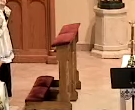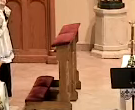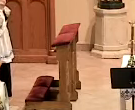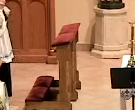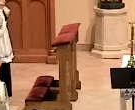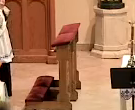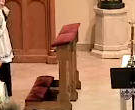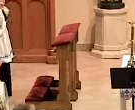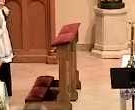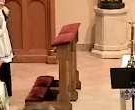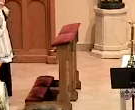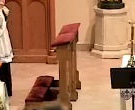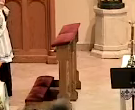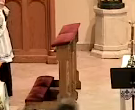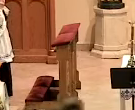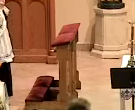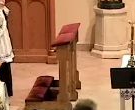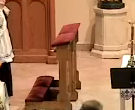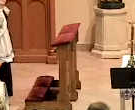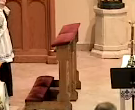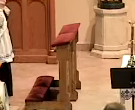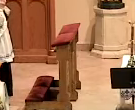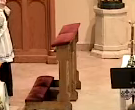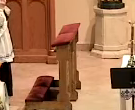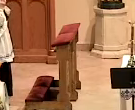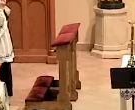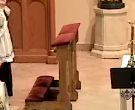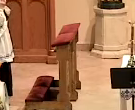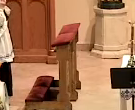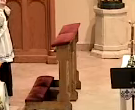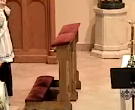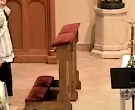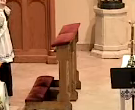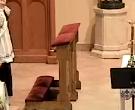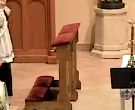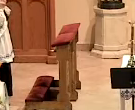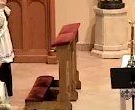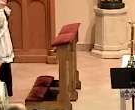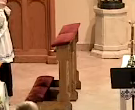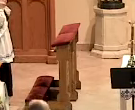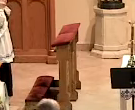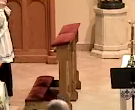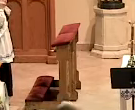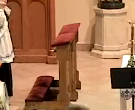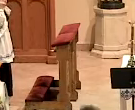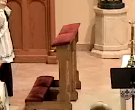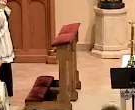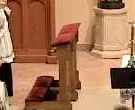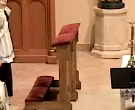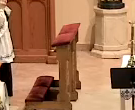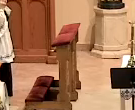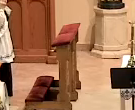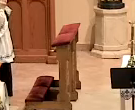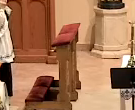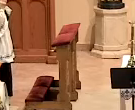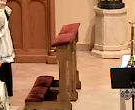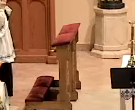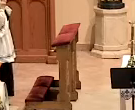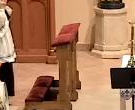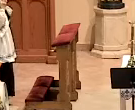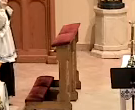Up from ashes, your healing ease